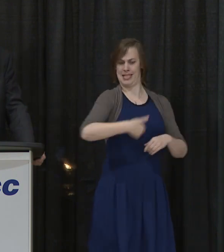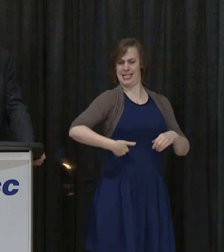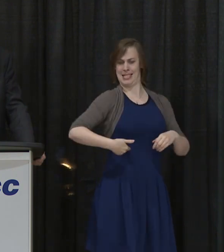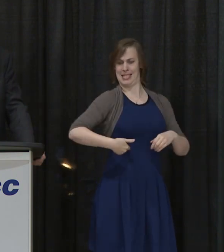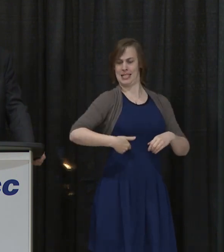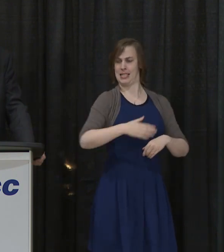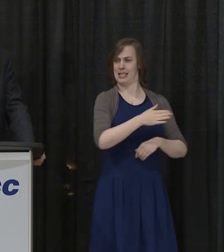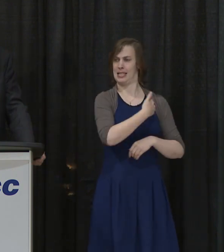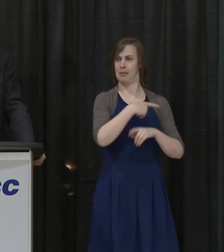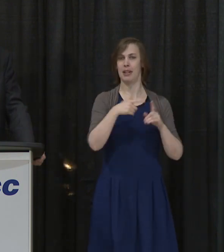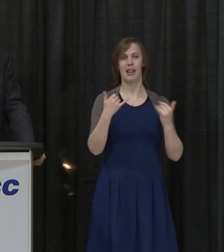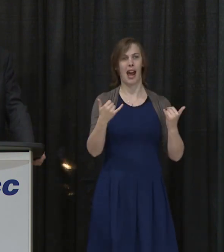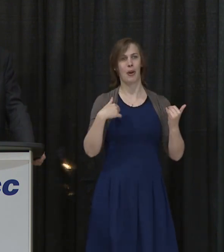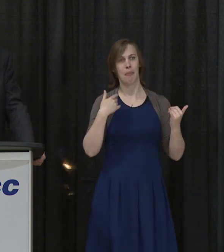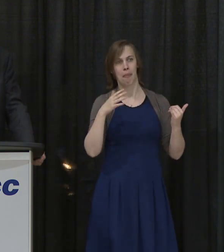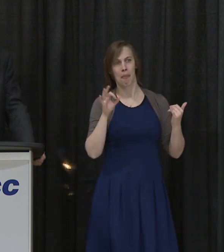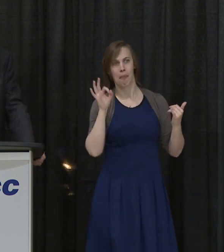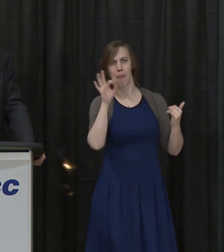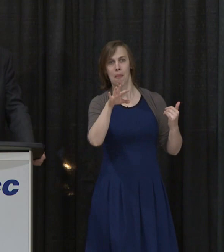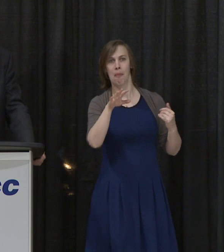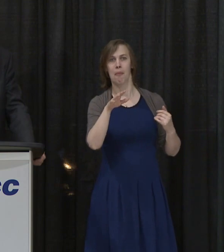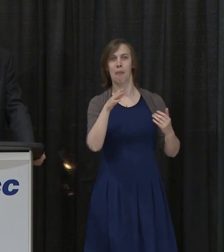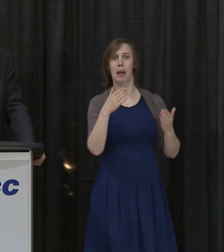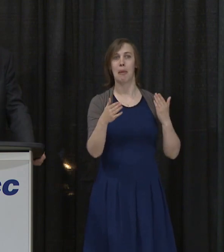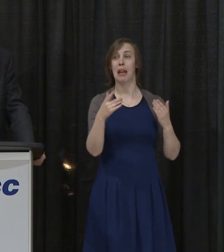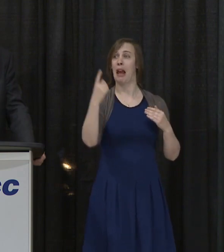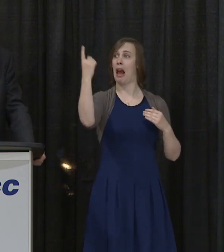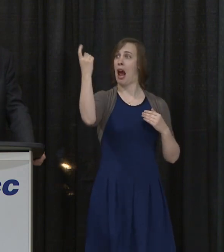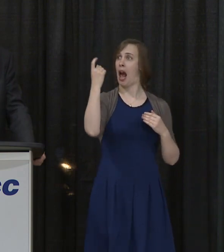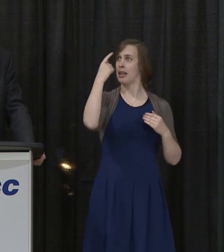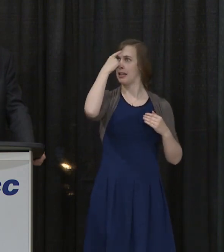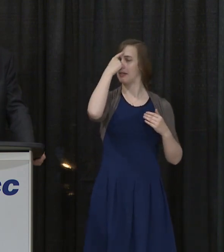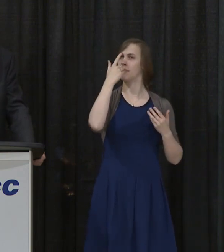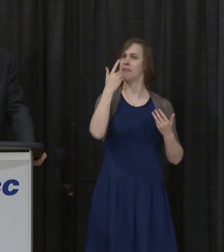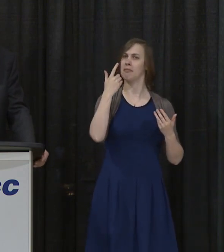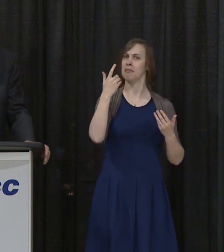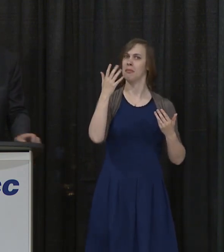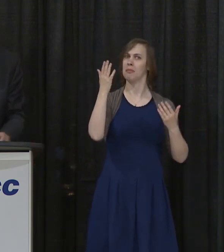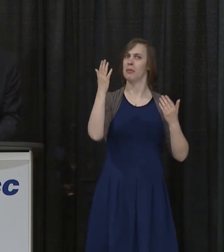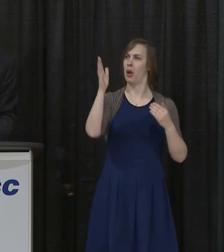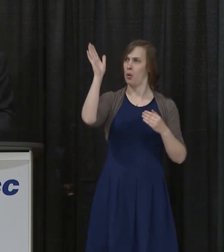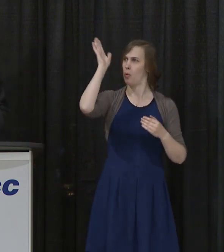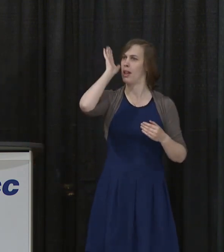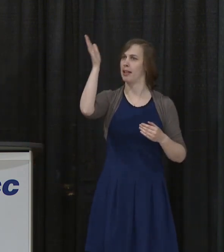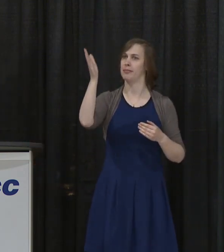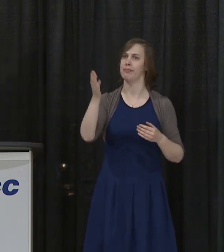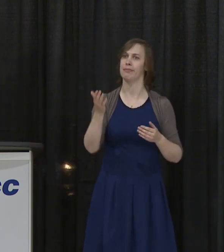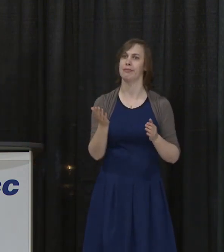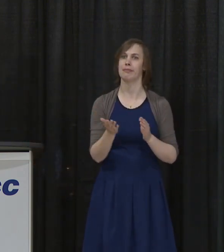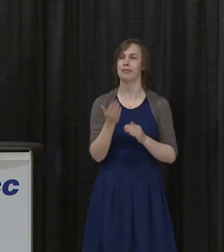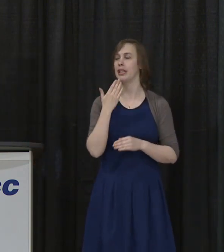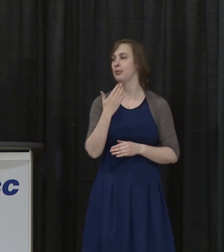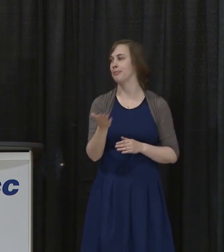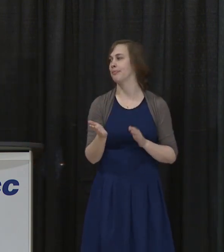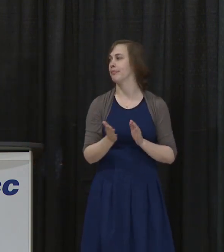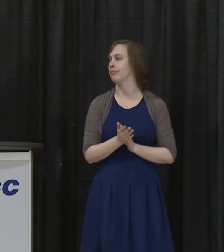think about when you're asked to do something, think about what you can do to fulfill that request. Thank you.